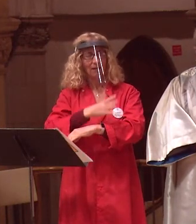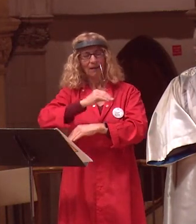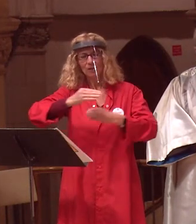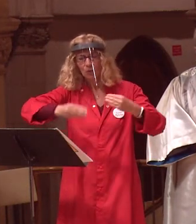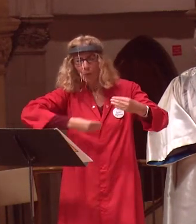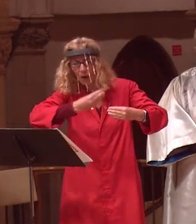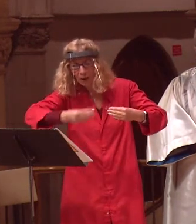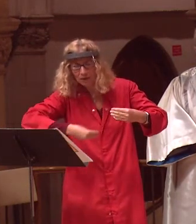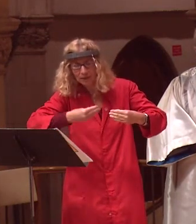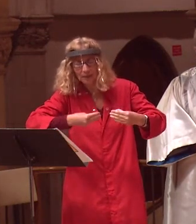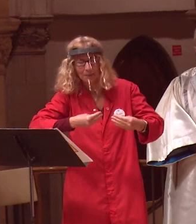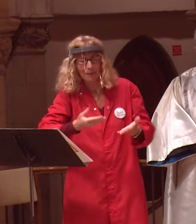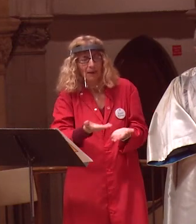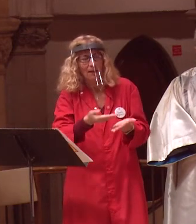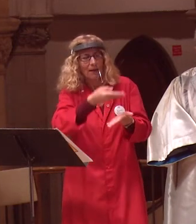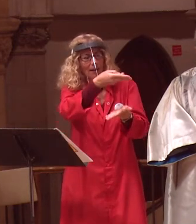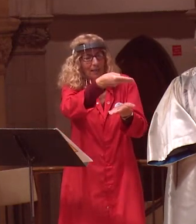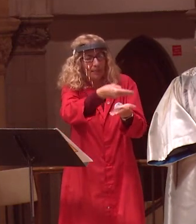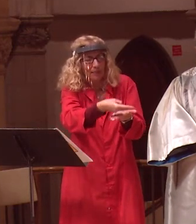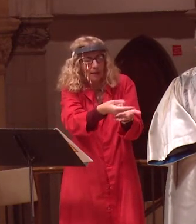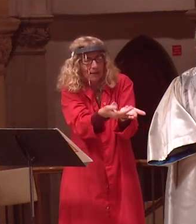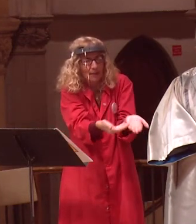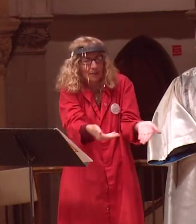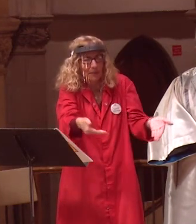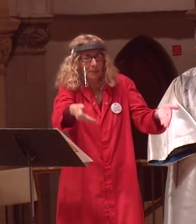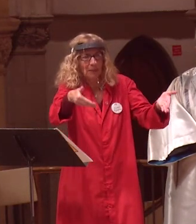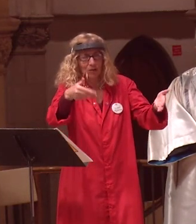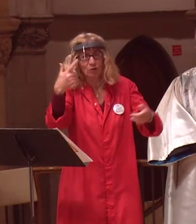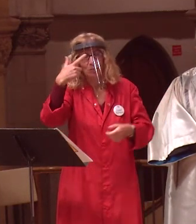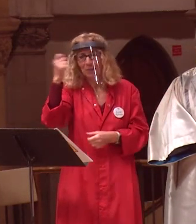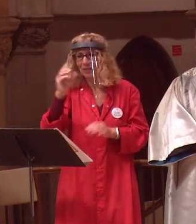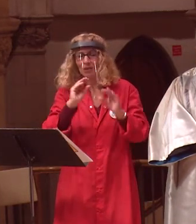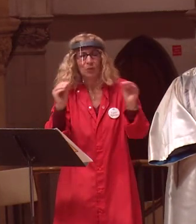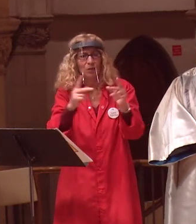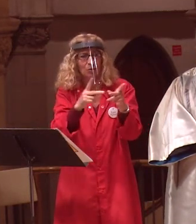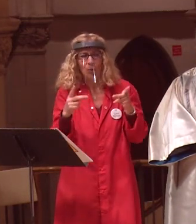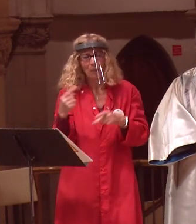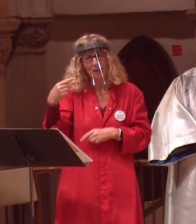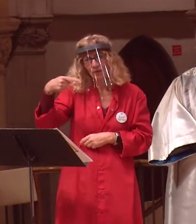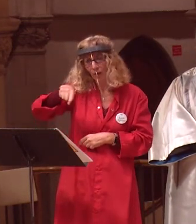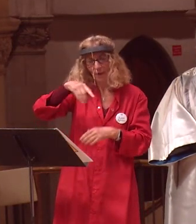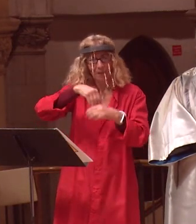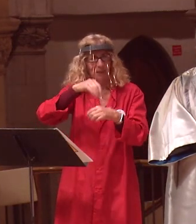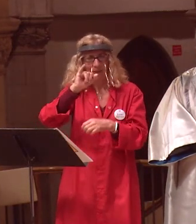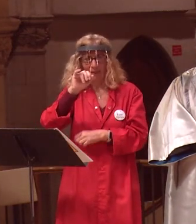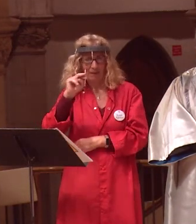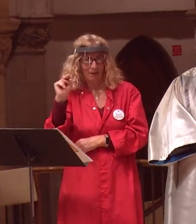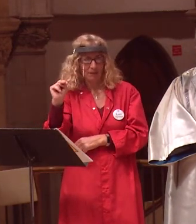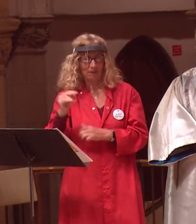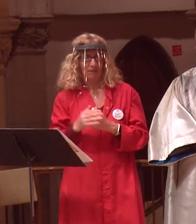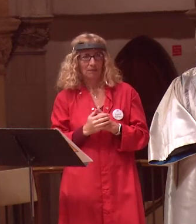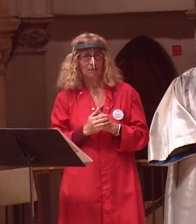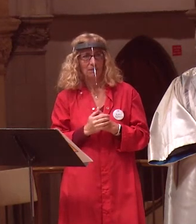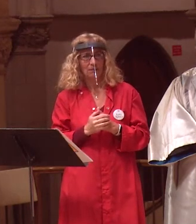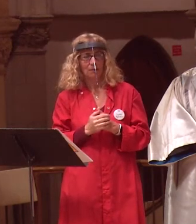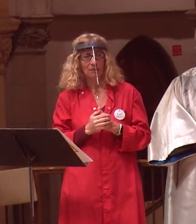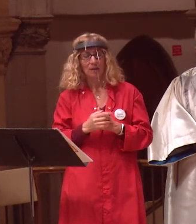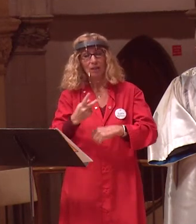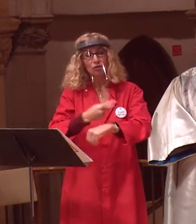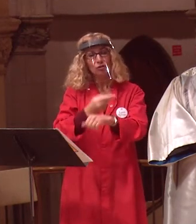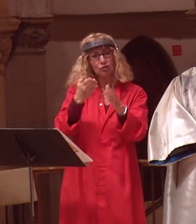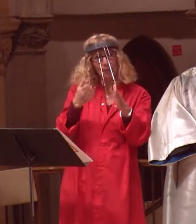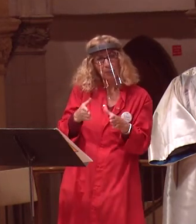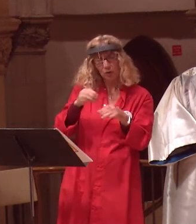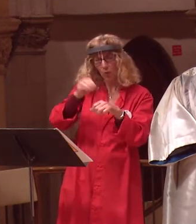him and laid him in a manger because there was no place for them in the inn. Shepherds were in